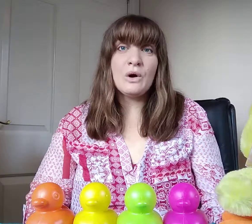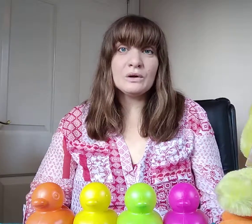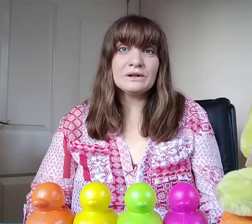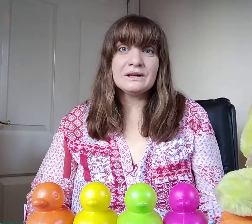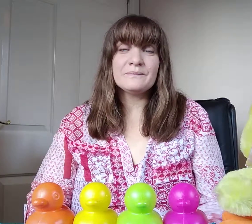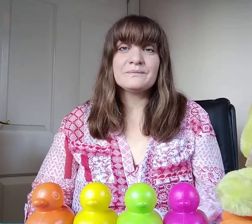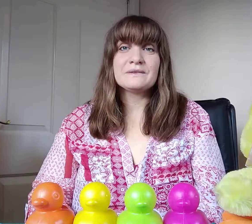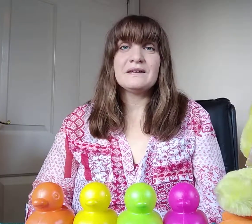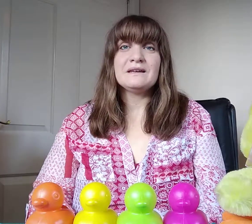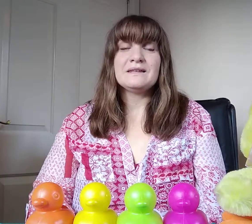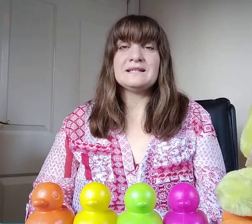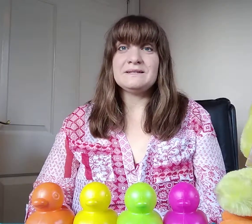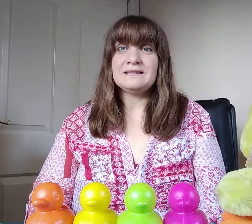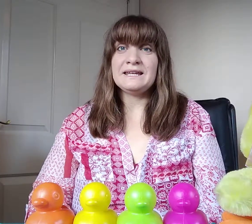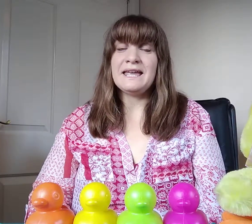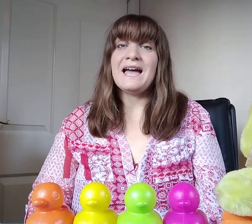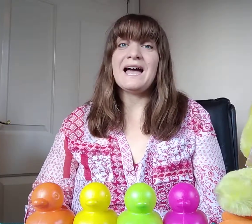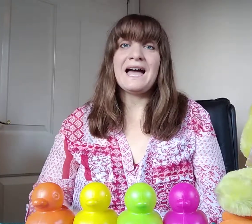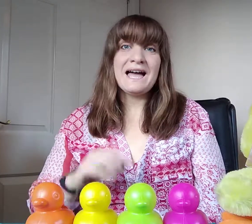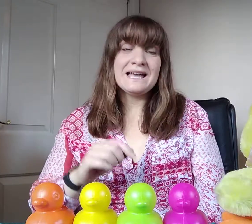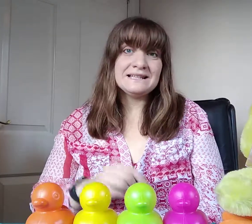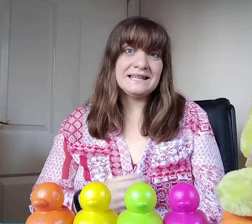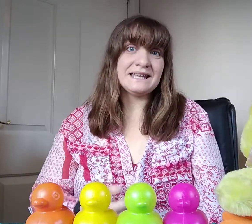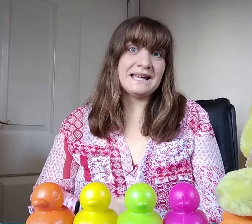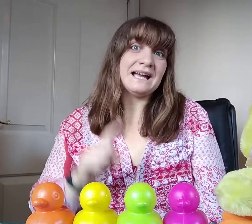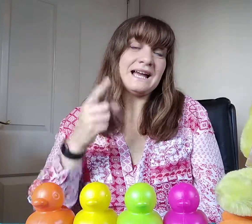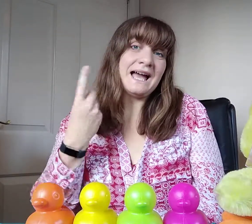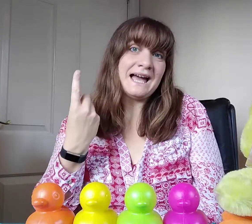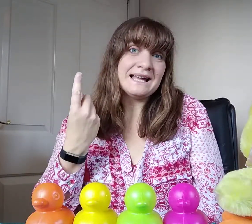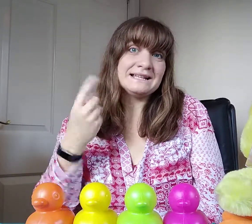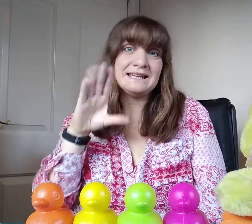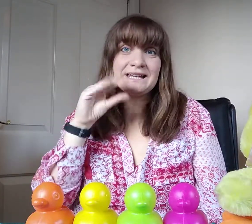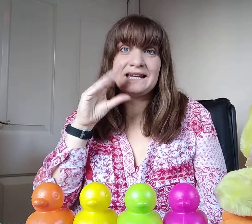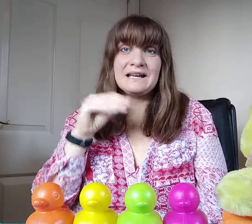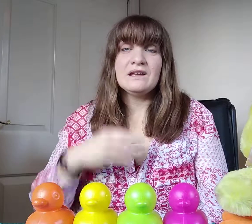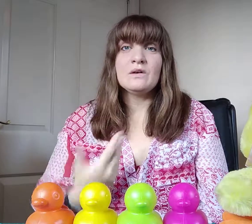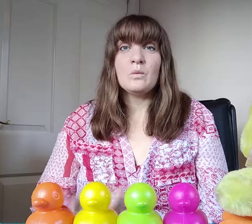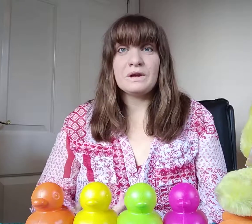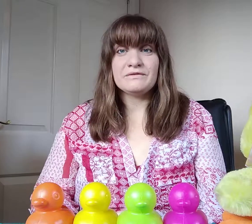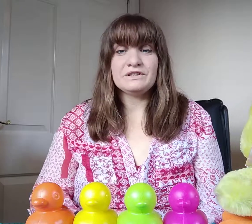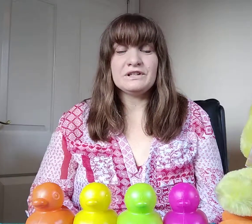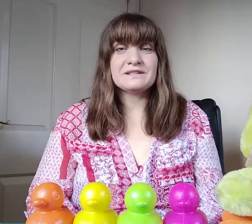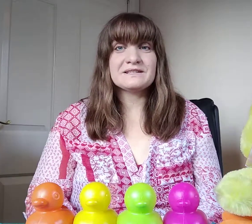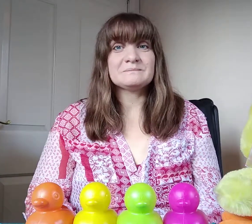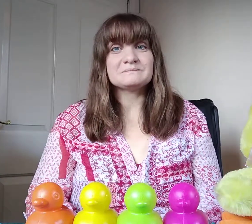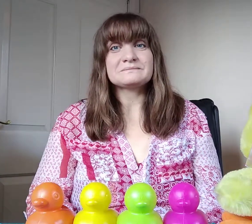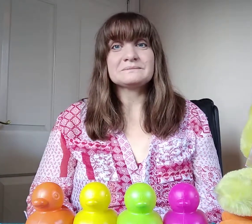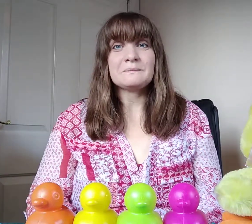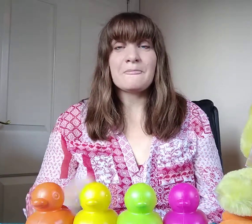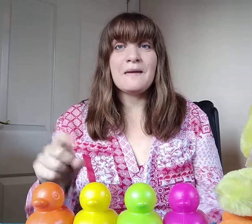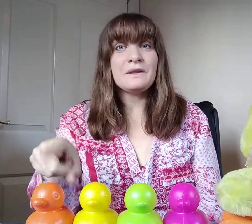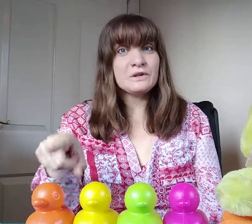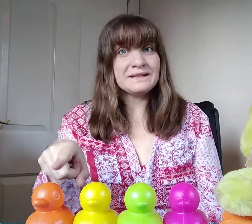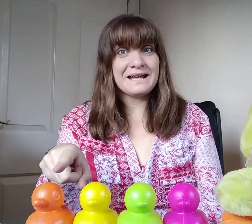manque, there's missing un des canards, one of the ducks. And then you can count